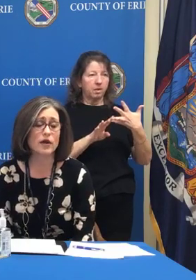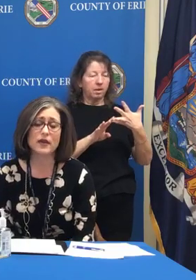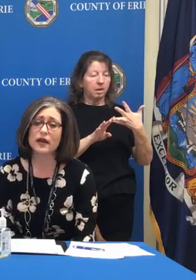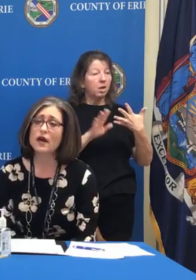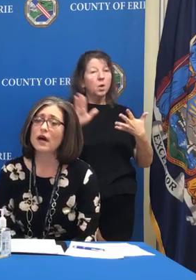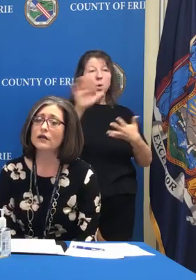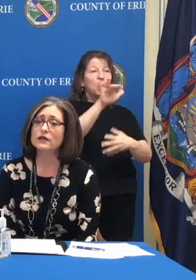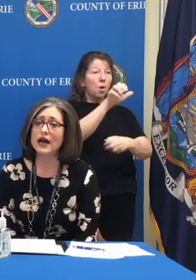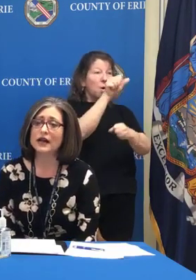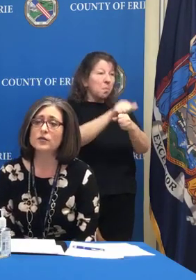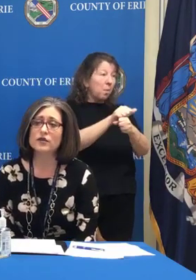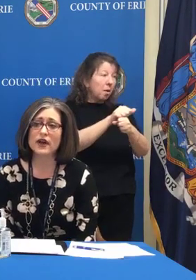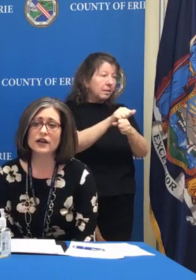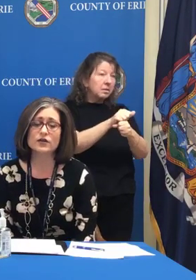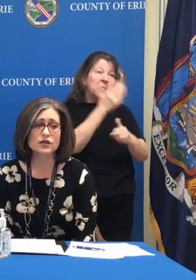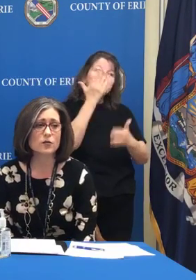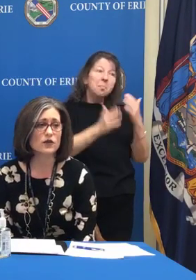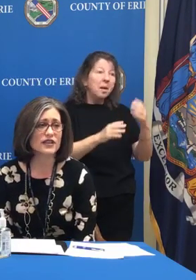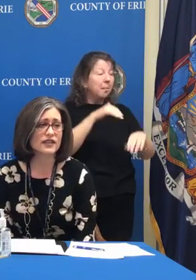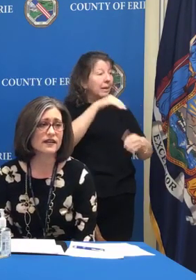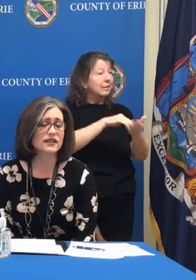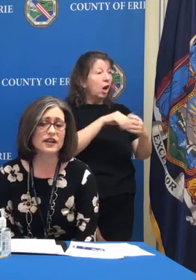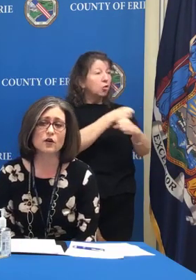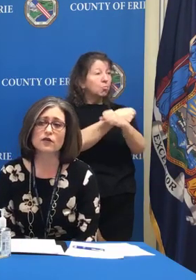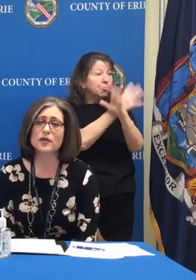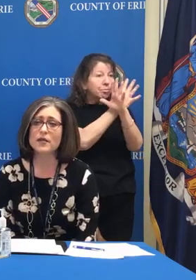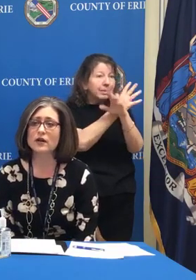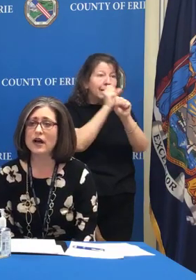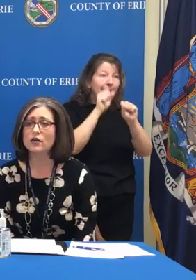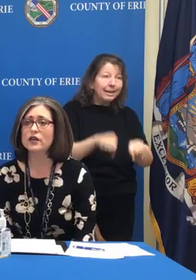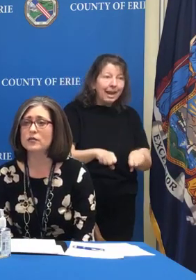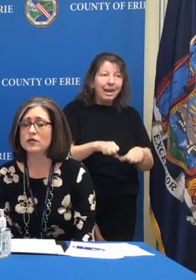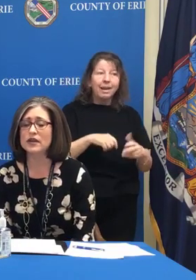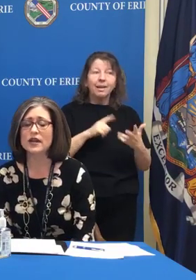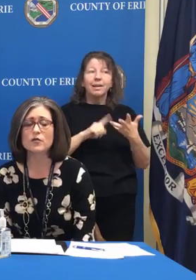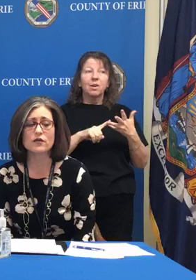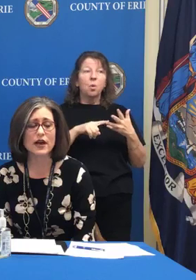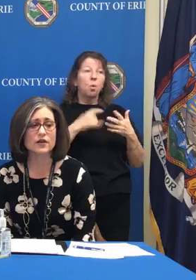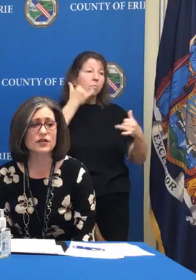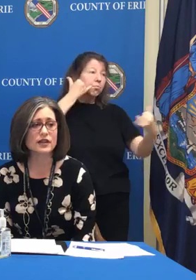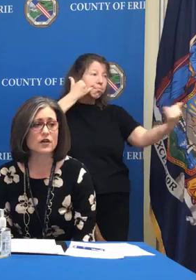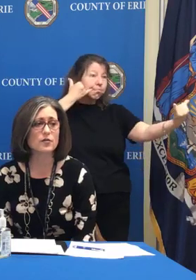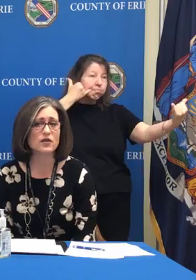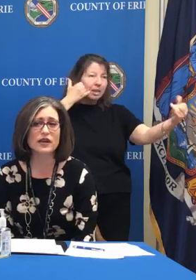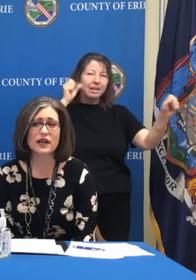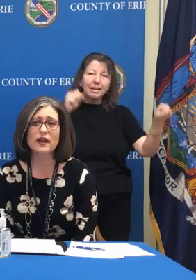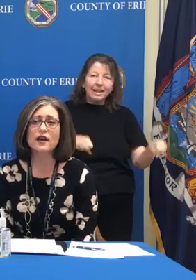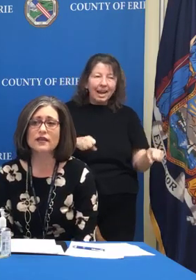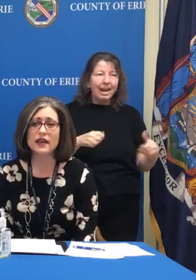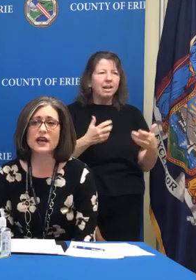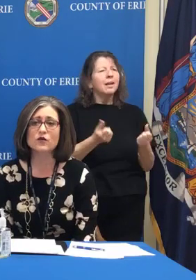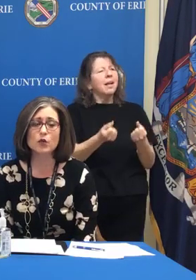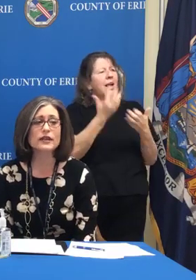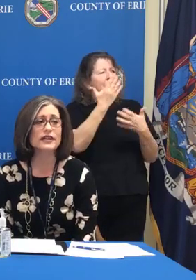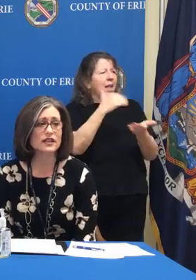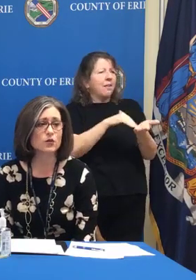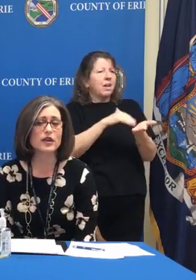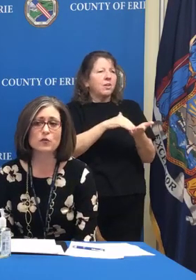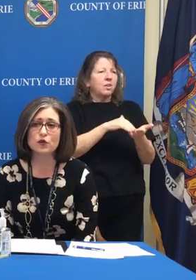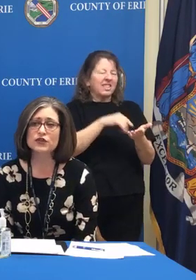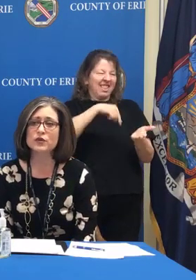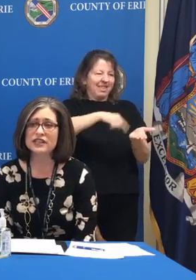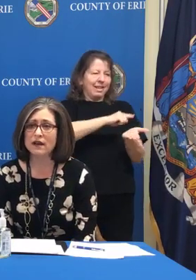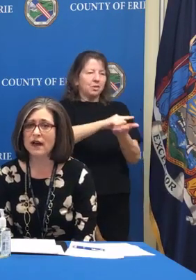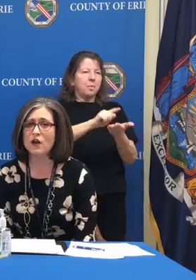remote appointment. A lot of providers are moving to this. I know from the mental health community and providers in our community, they have quickly this